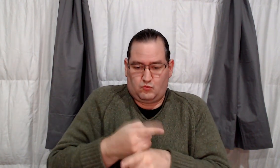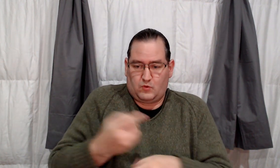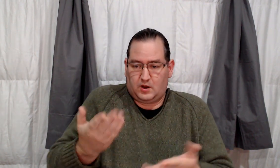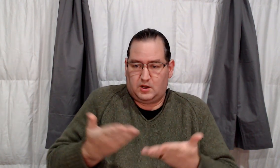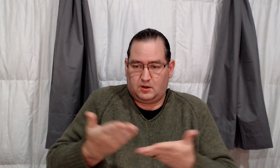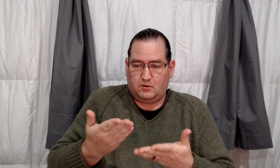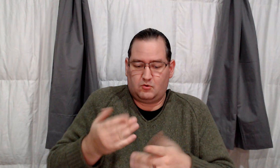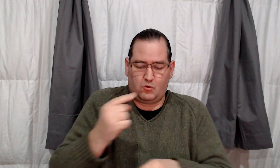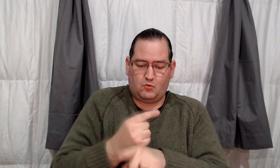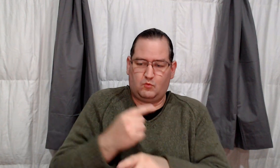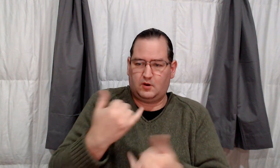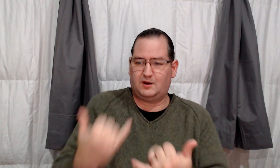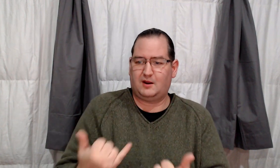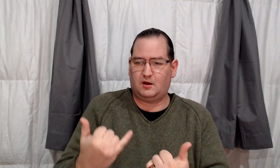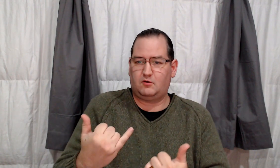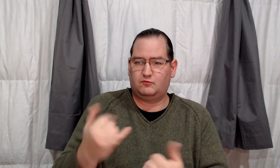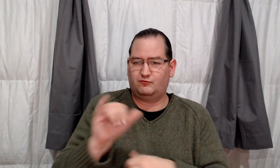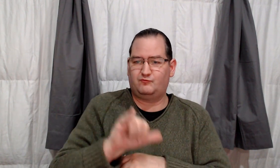From today, you are a non-smoker.